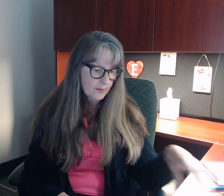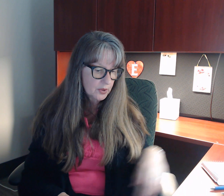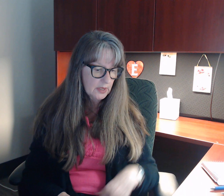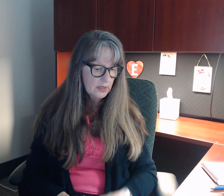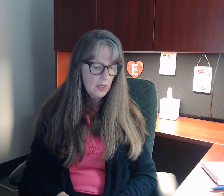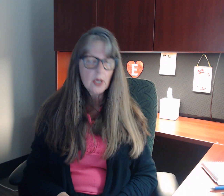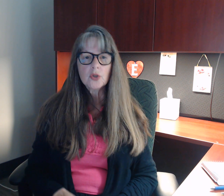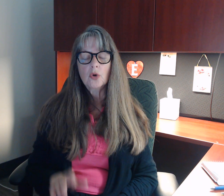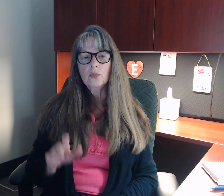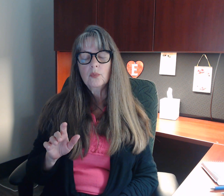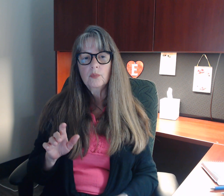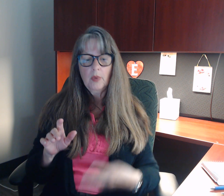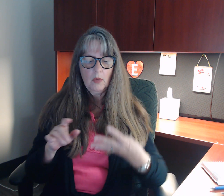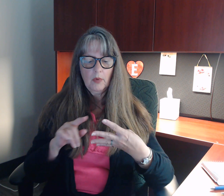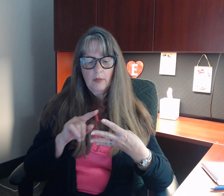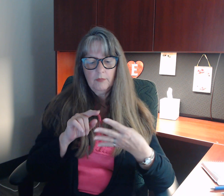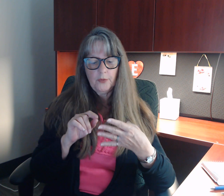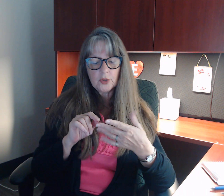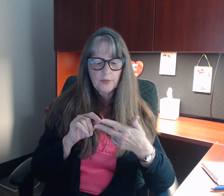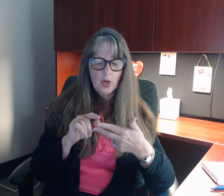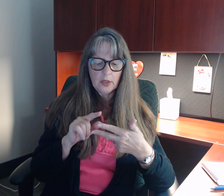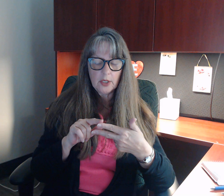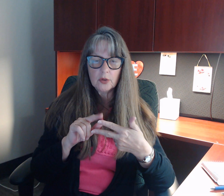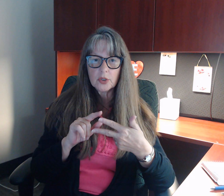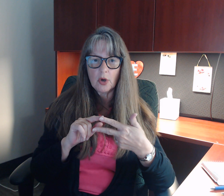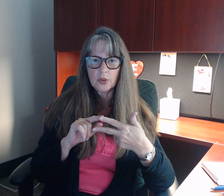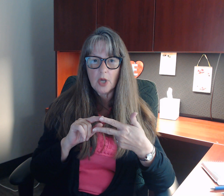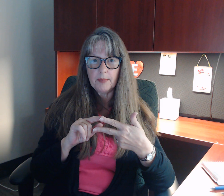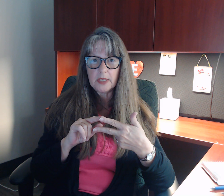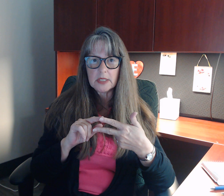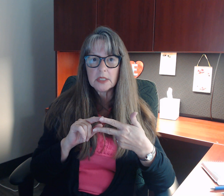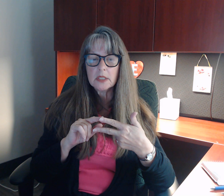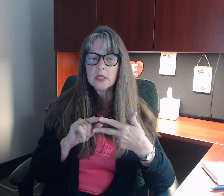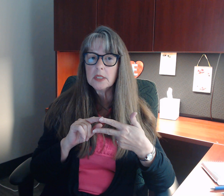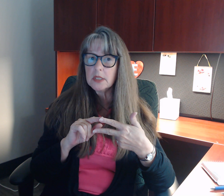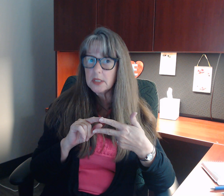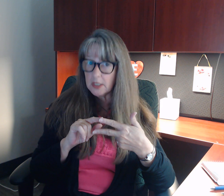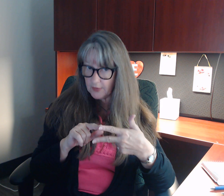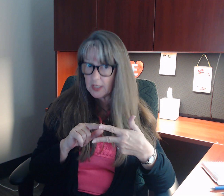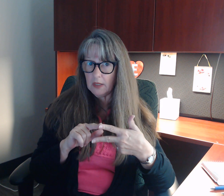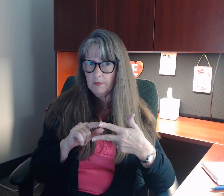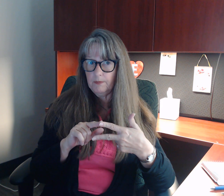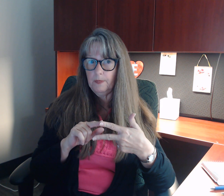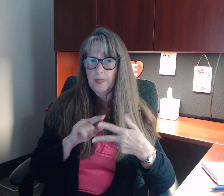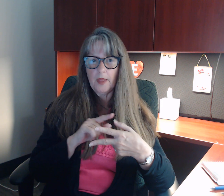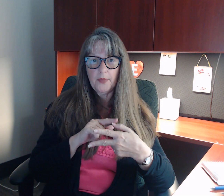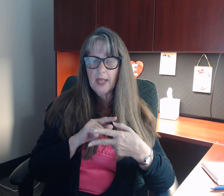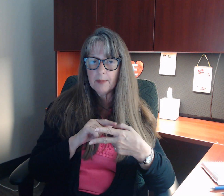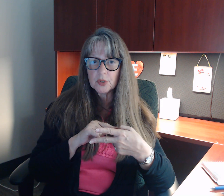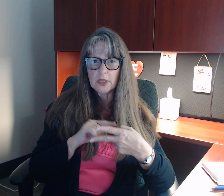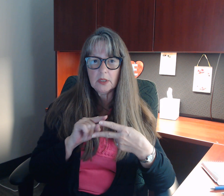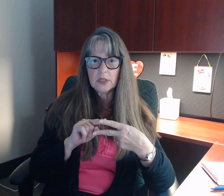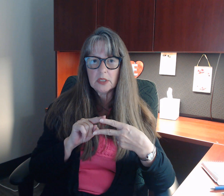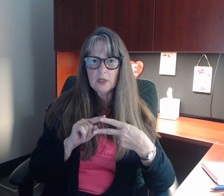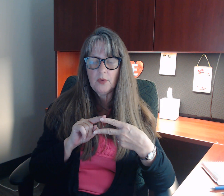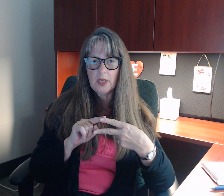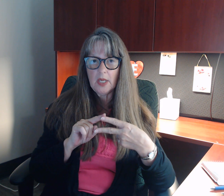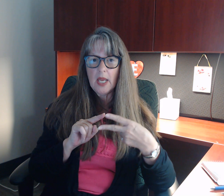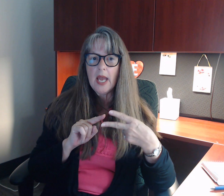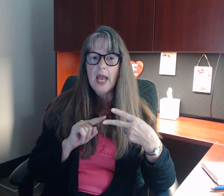captioning. So, first of all, here's our topic is TV. Not the captioning, is TV.